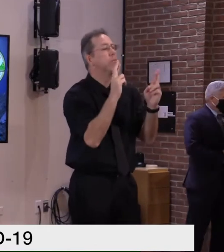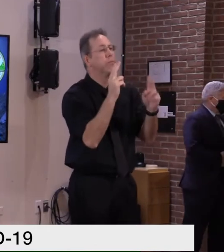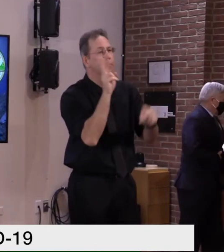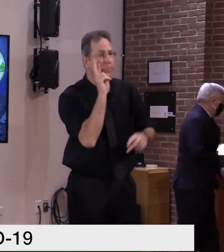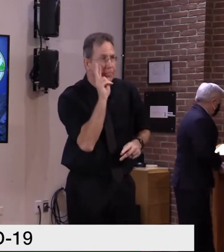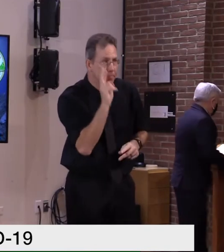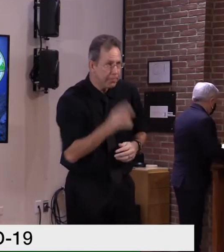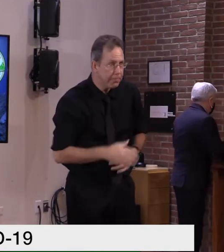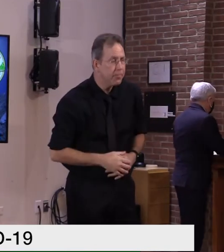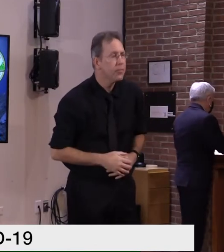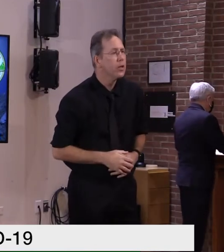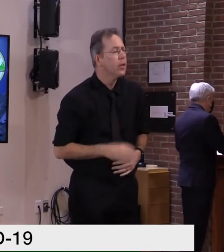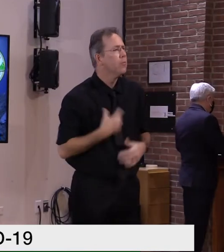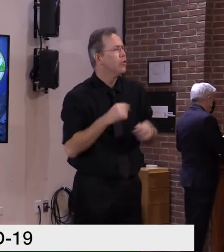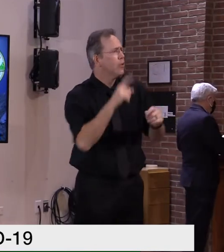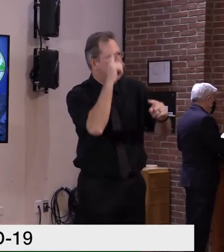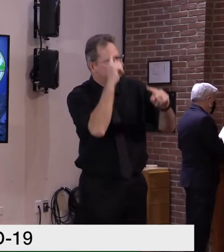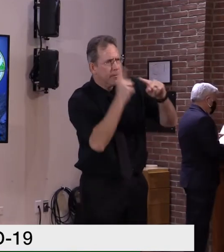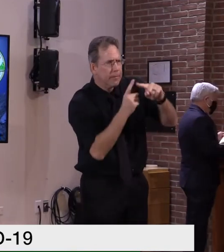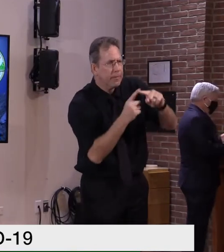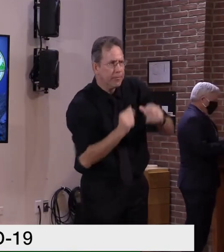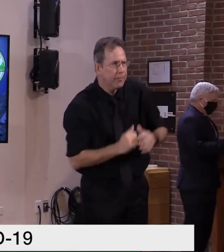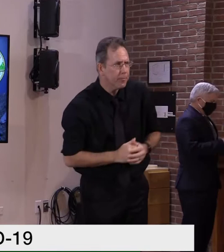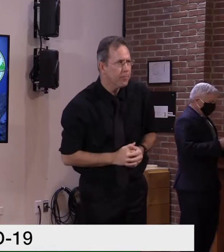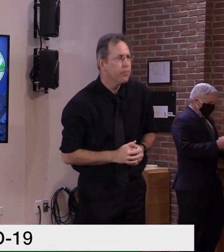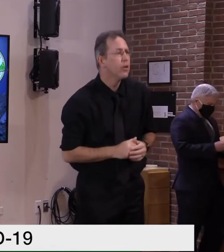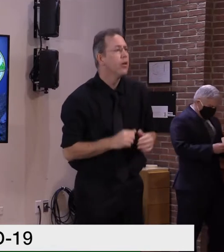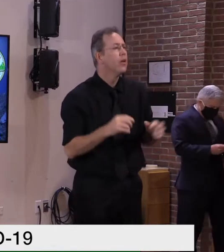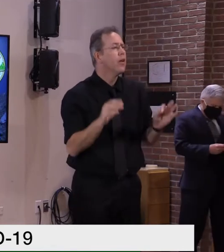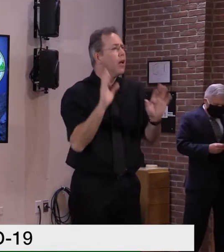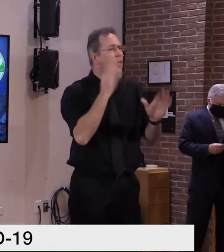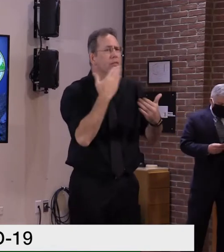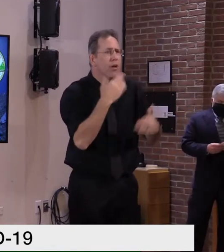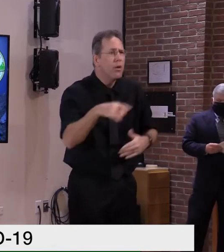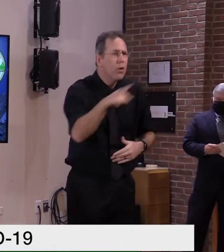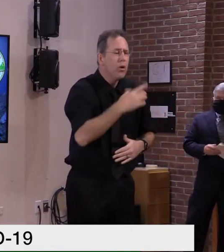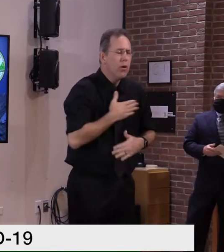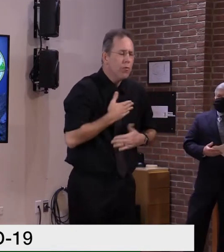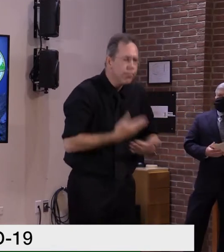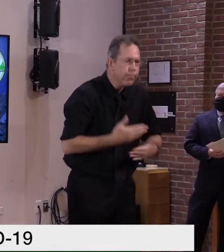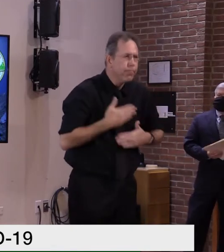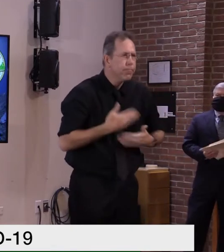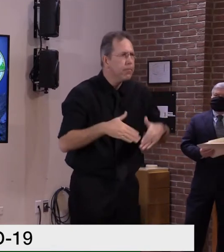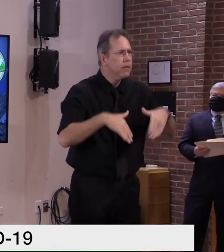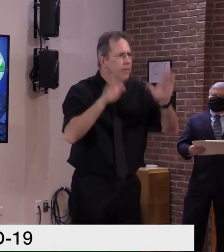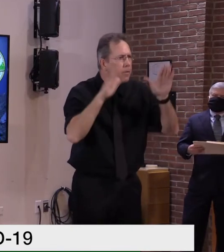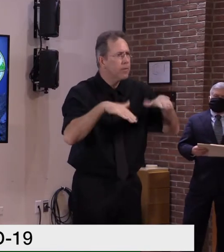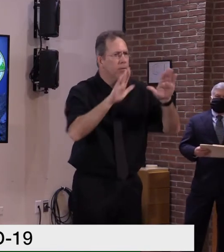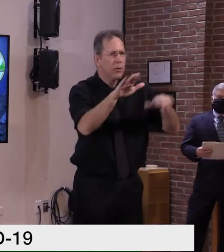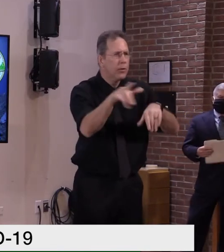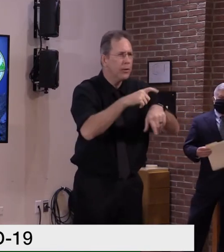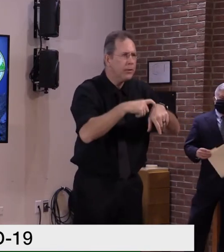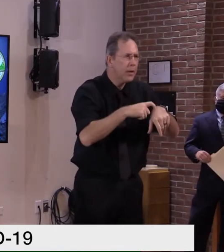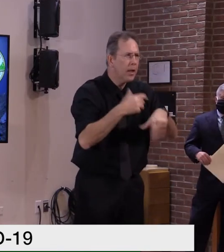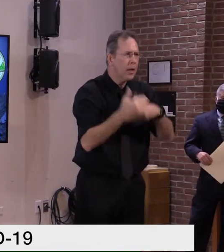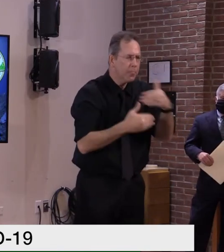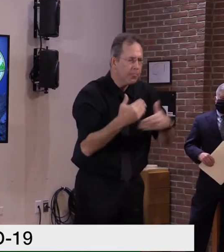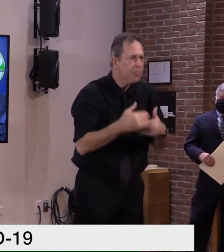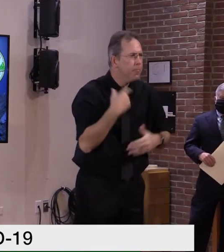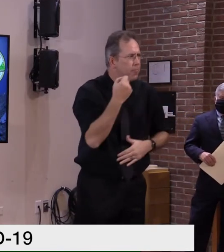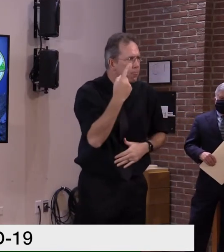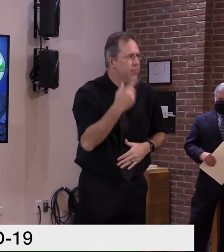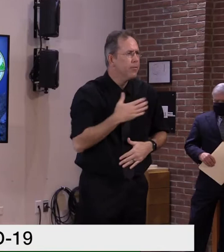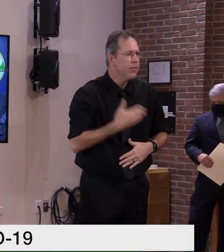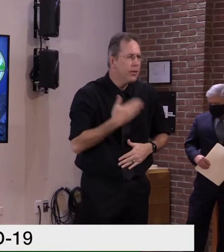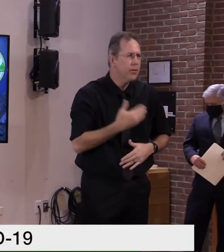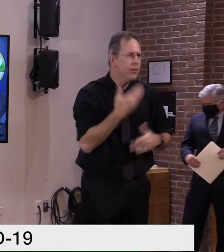over the last few weeks. But with that thanks comes another ask to keep it up until we have a little